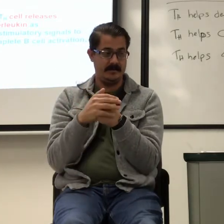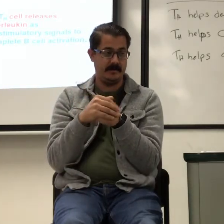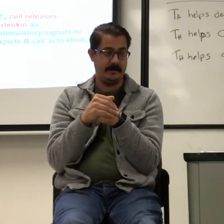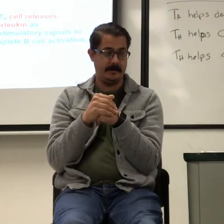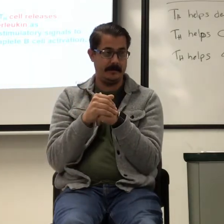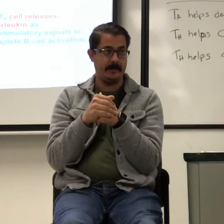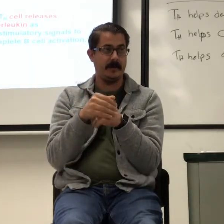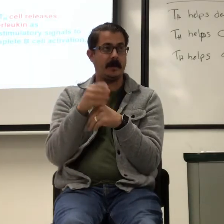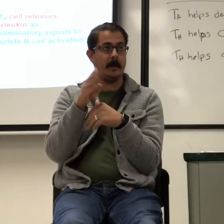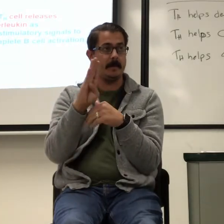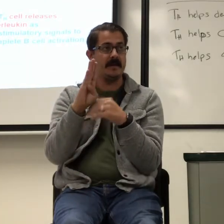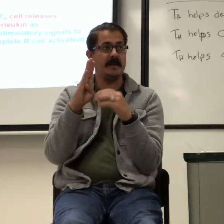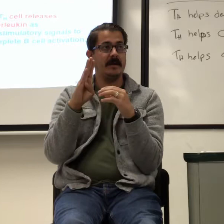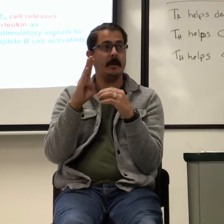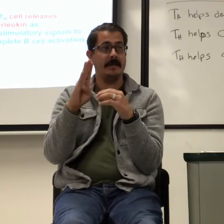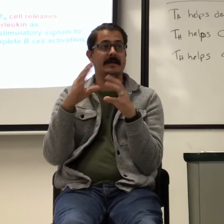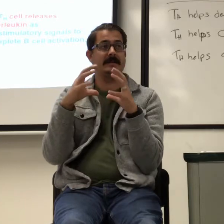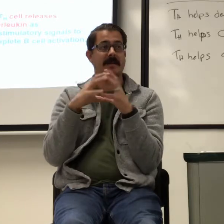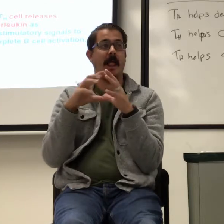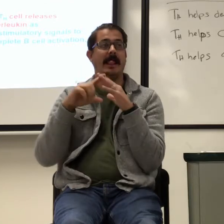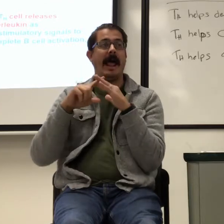B cell activation